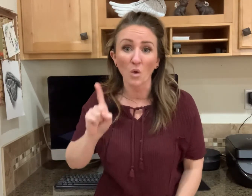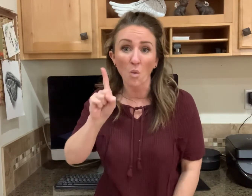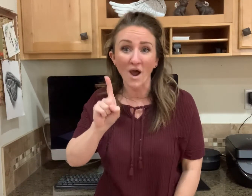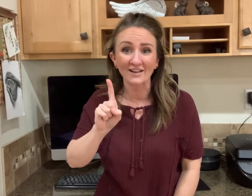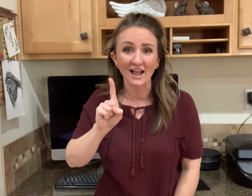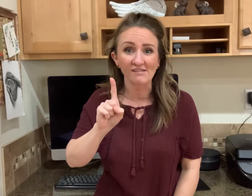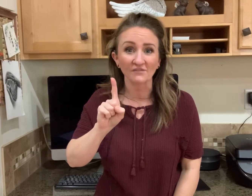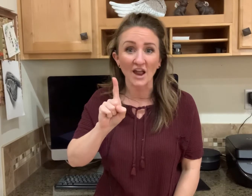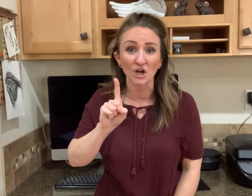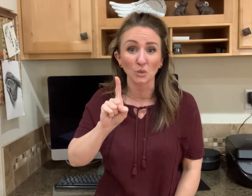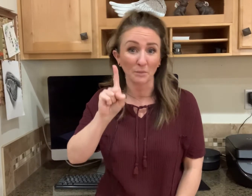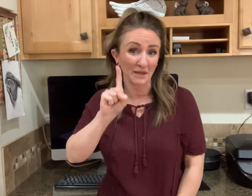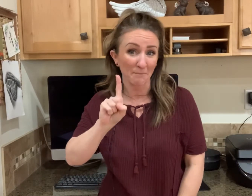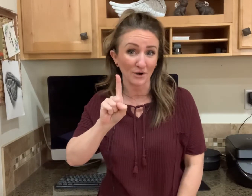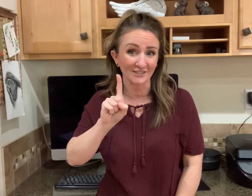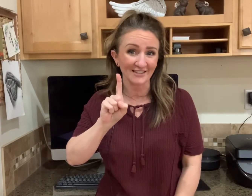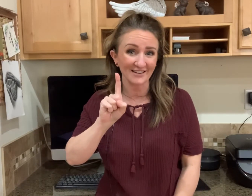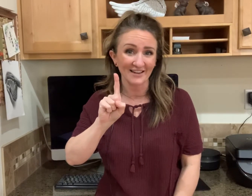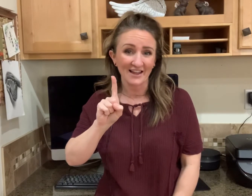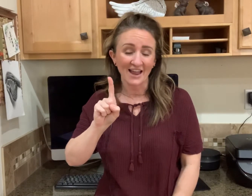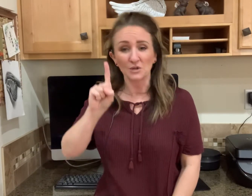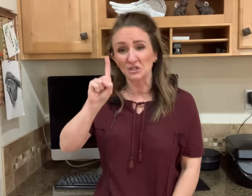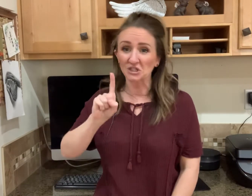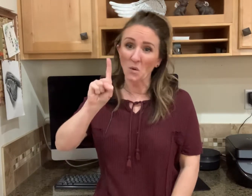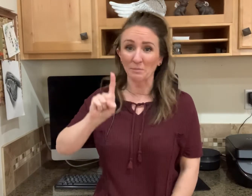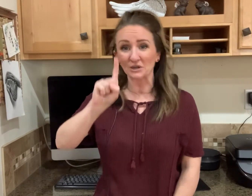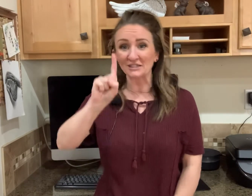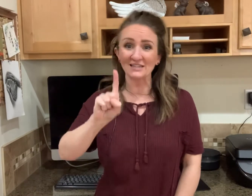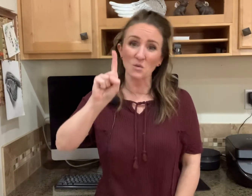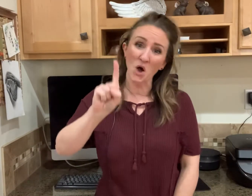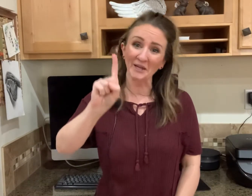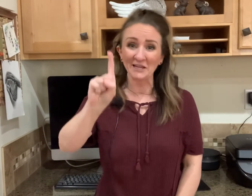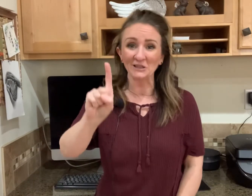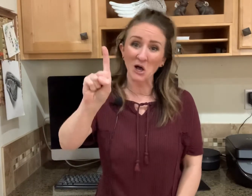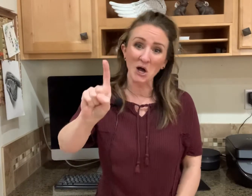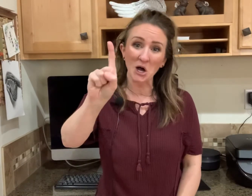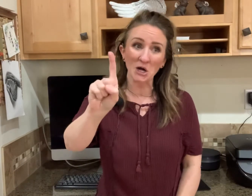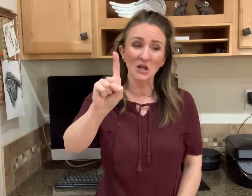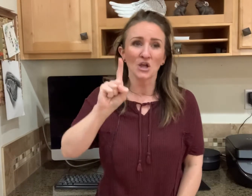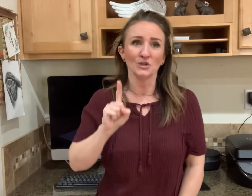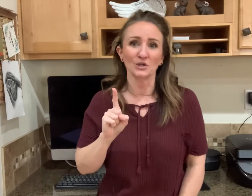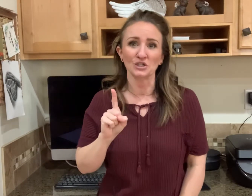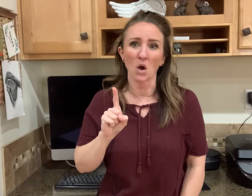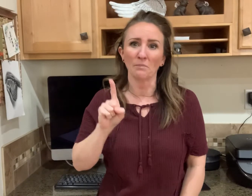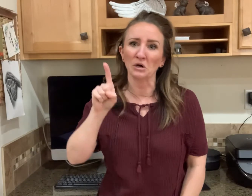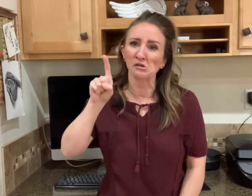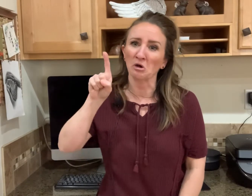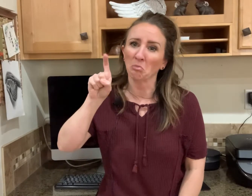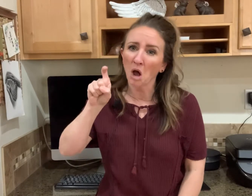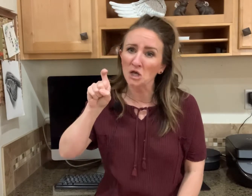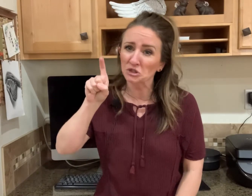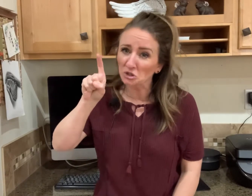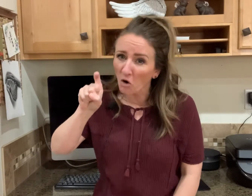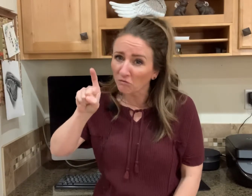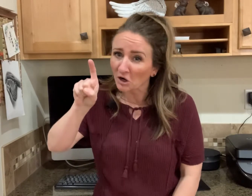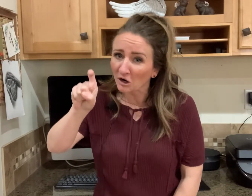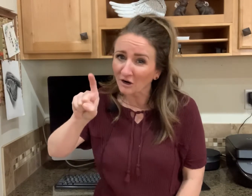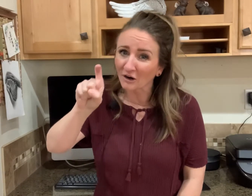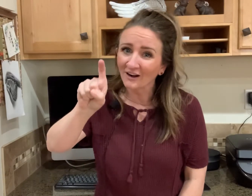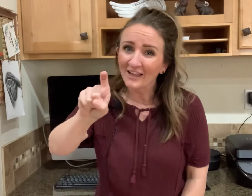one classifier would be a person, and you could show a person walking along. You could show a person hunched over. So